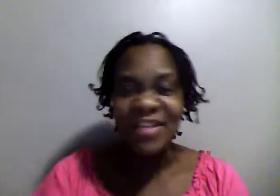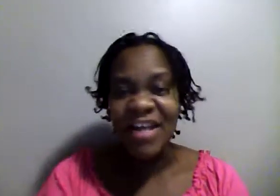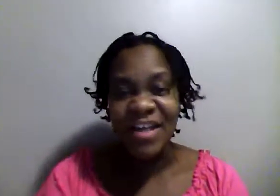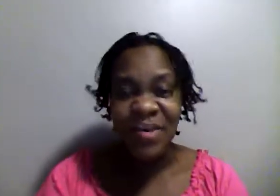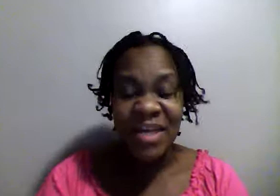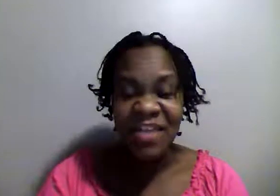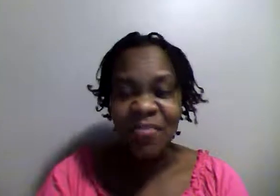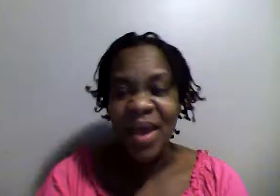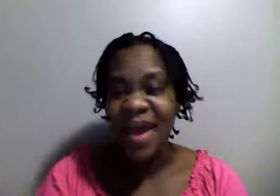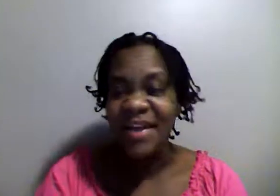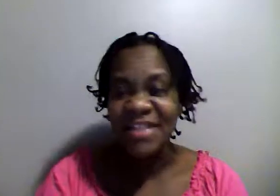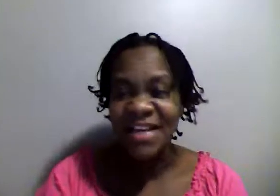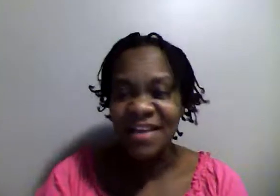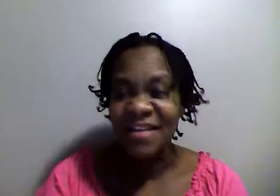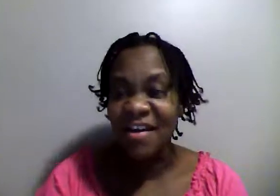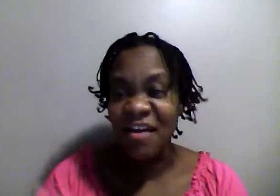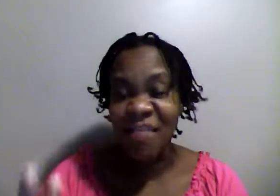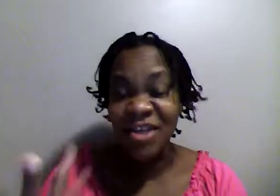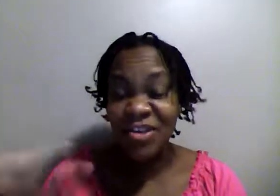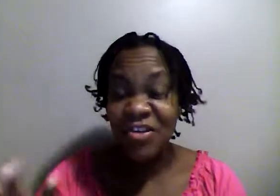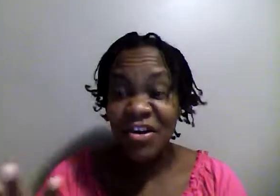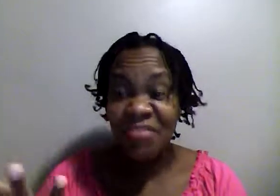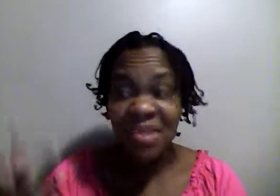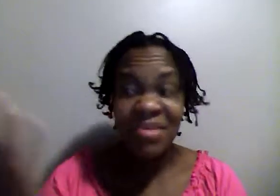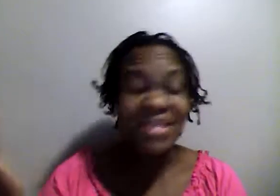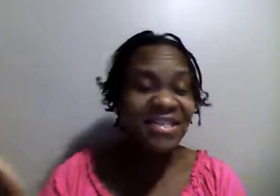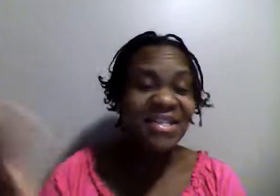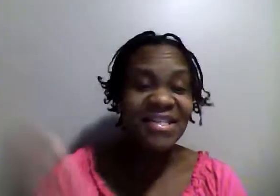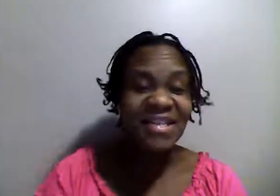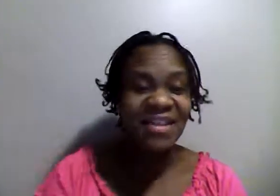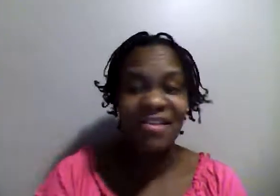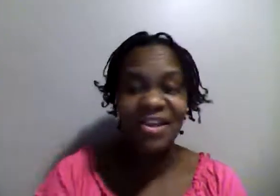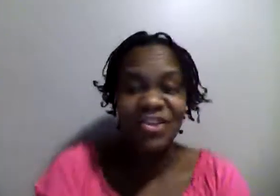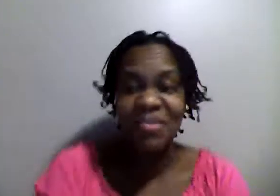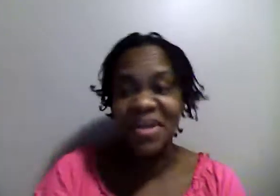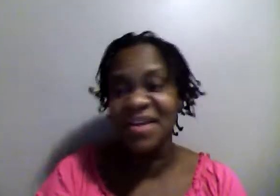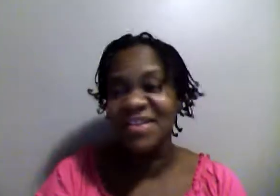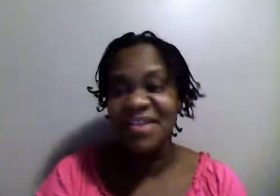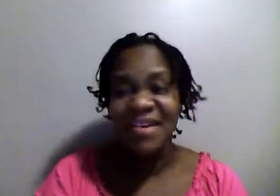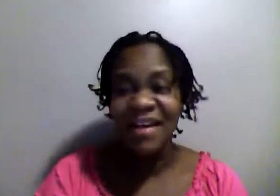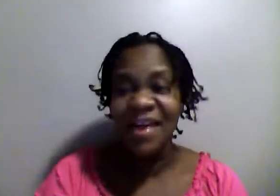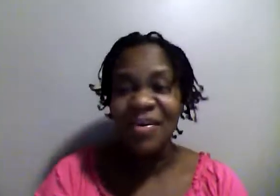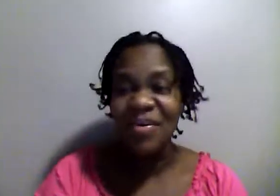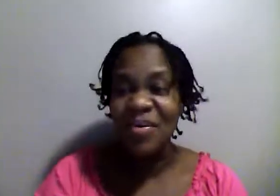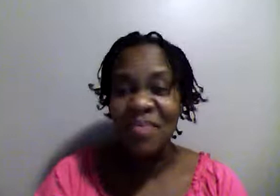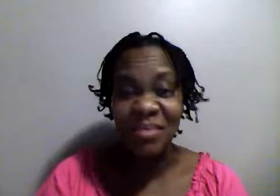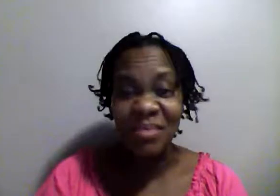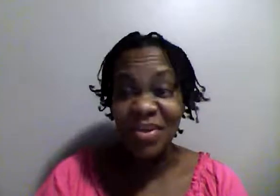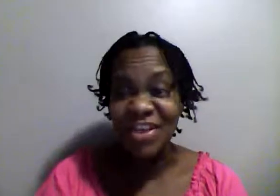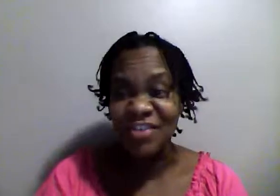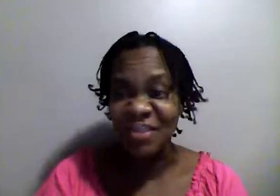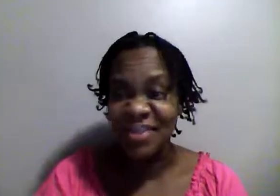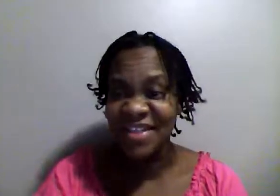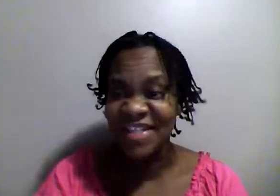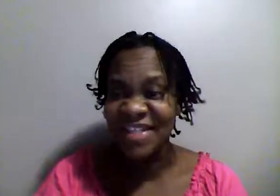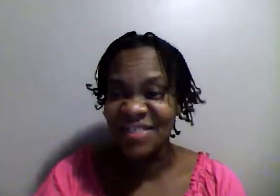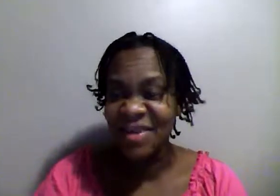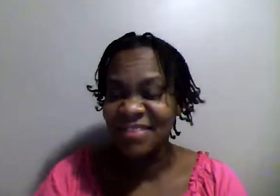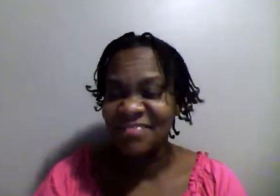I would leave behind saying that they're not mature, maybe the seeds stay there and germinate. I don't know. Maybe birds are dropping the seeds, but